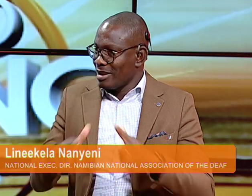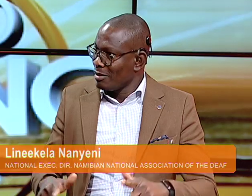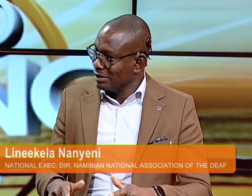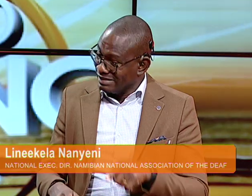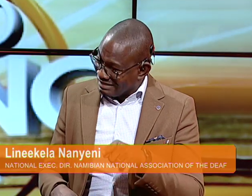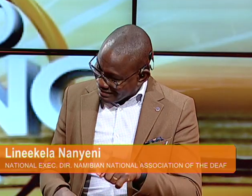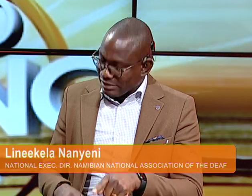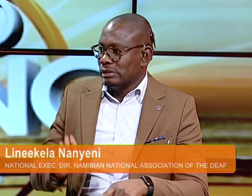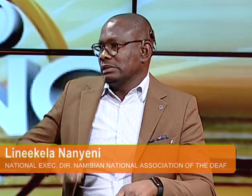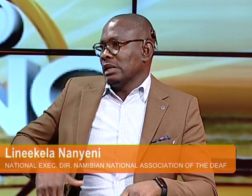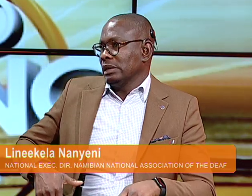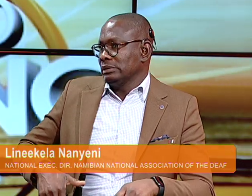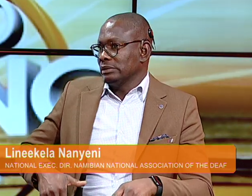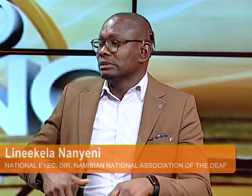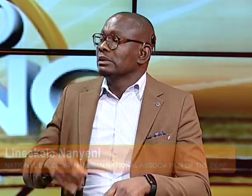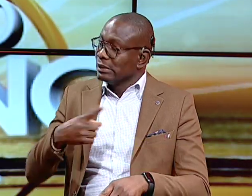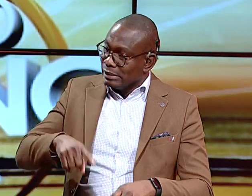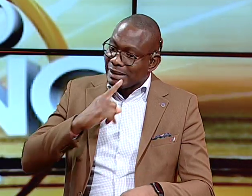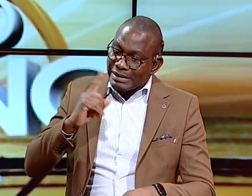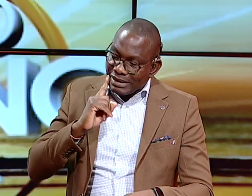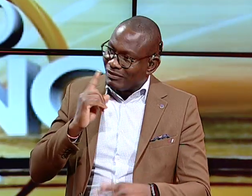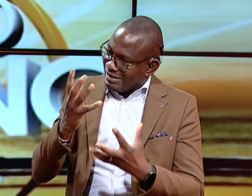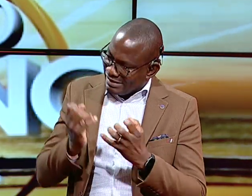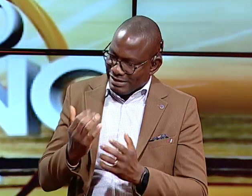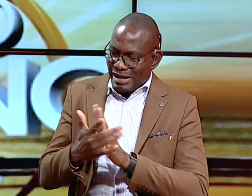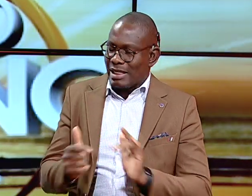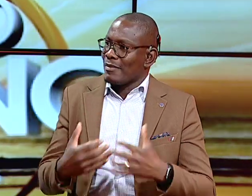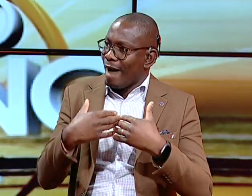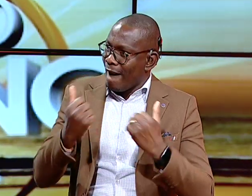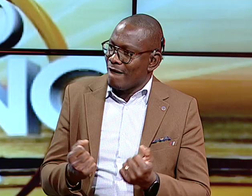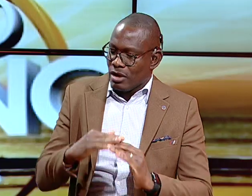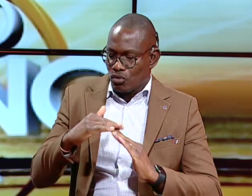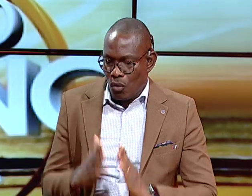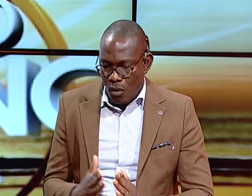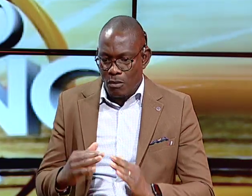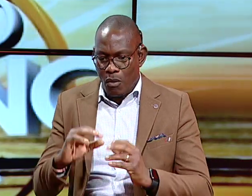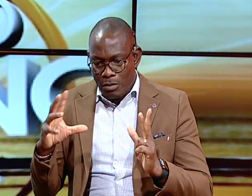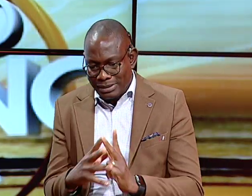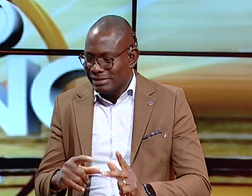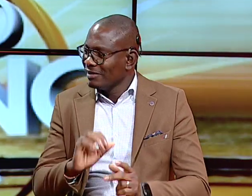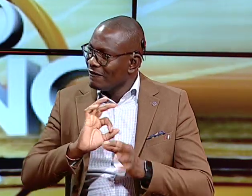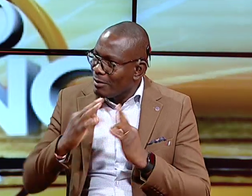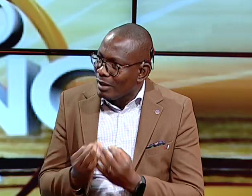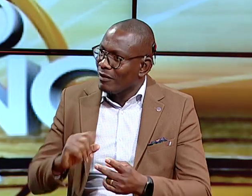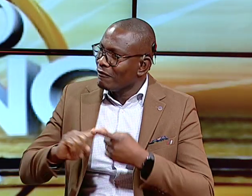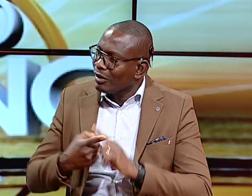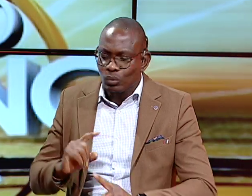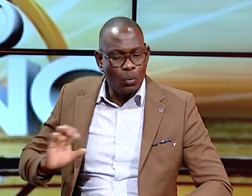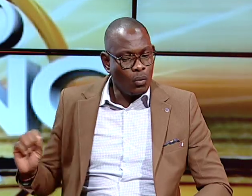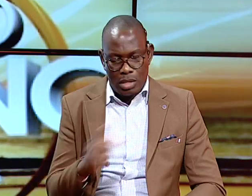maybe they only learn sign language the first time when they go into a school of the deaf. Yeah. So we need to make sure that when they're